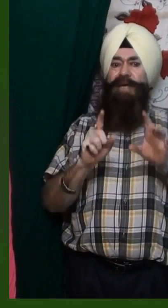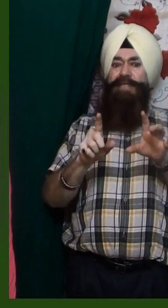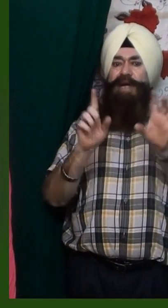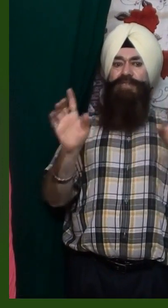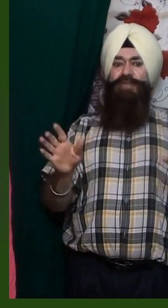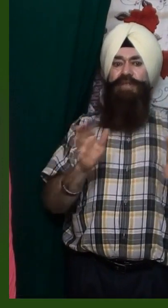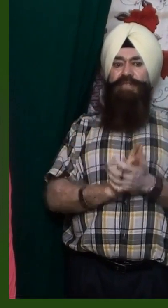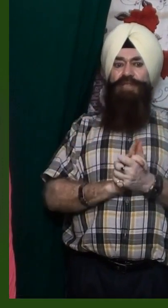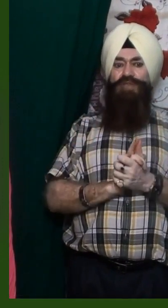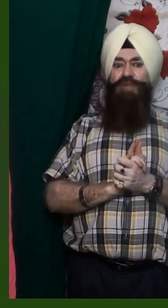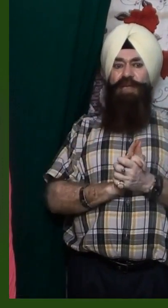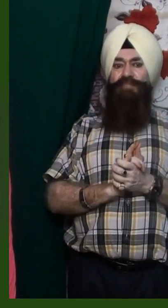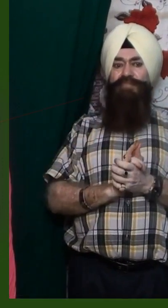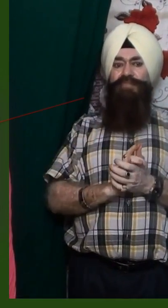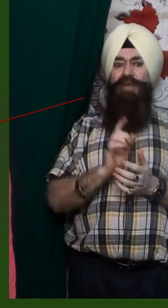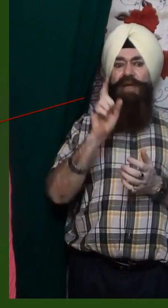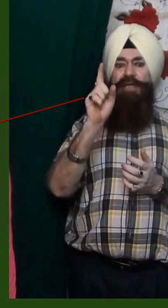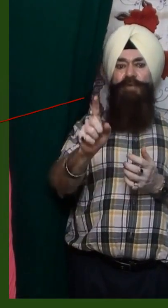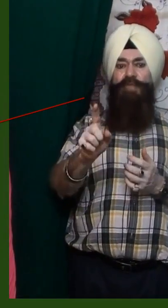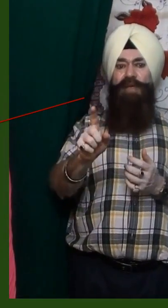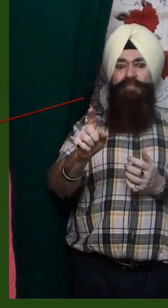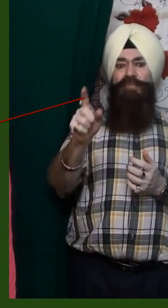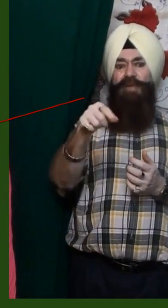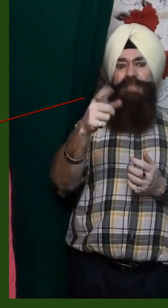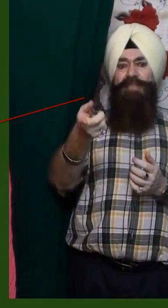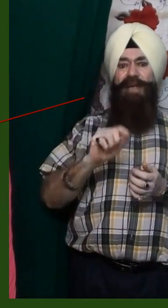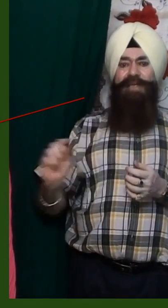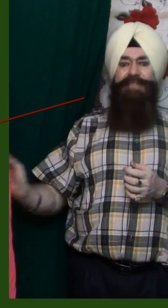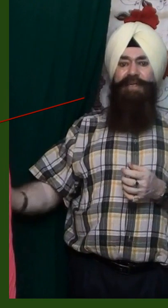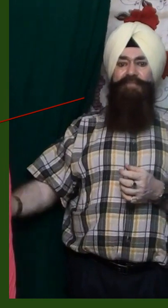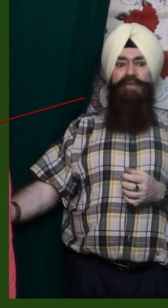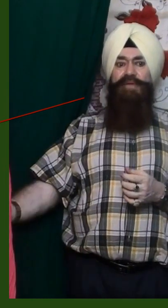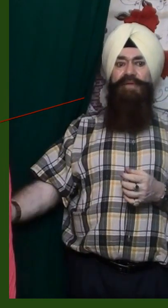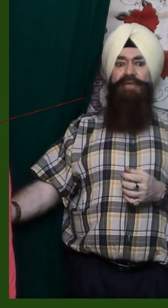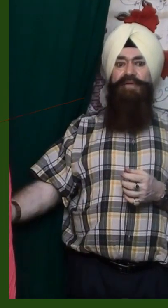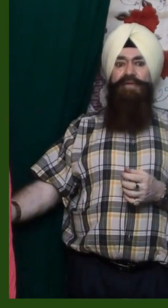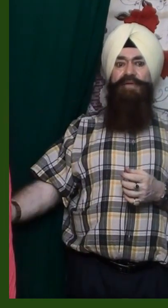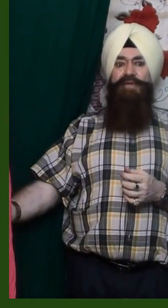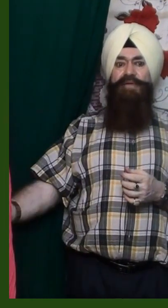And sun is also not stationary, it is moving within the galaxy.